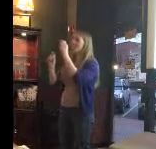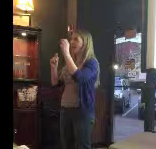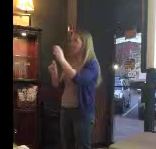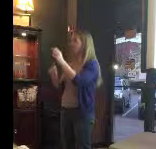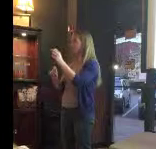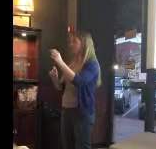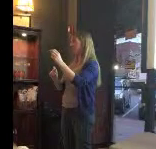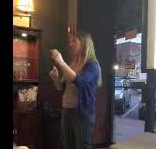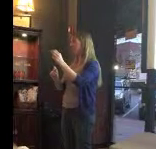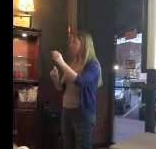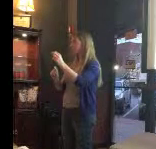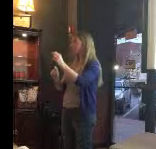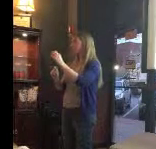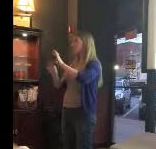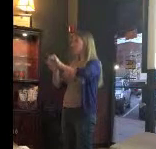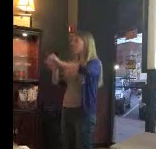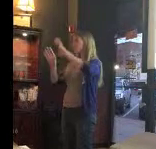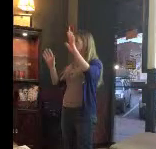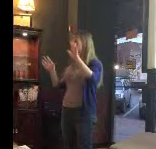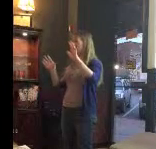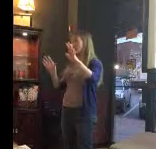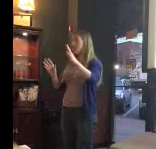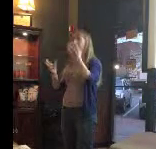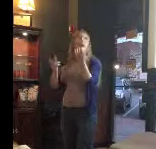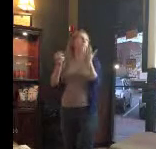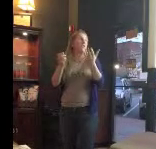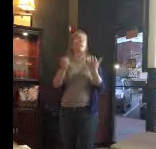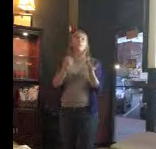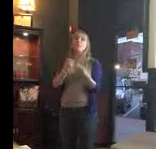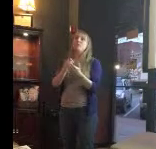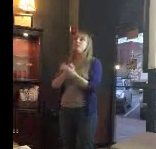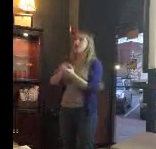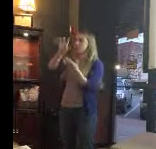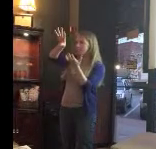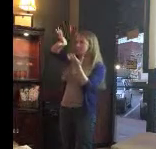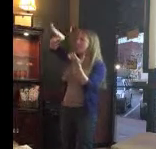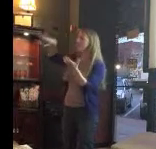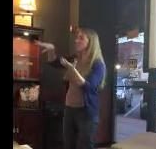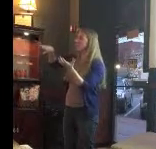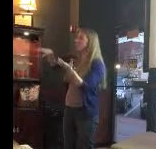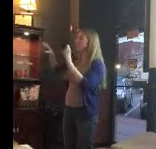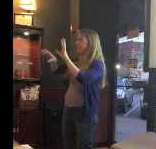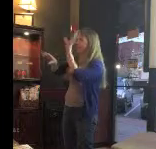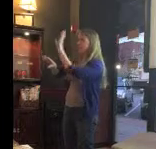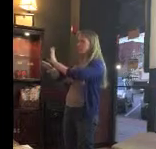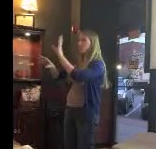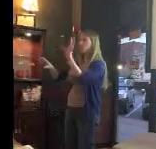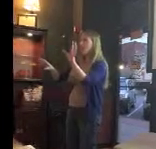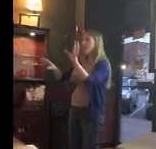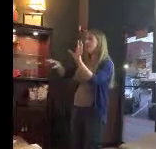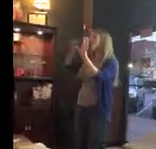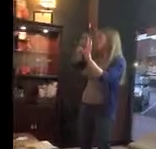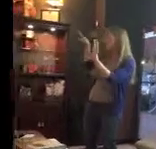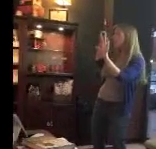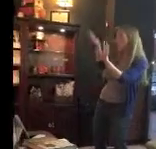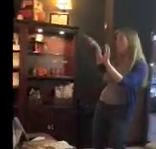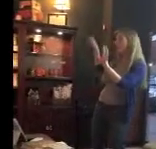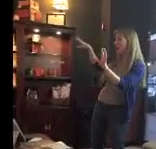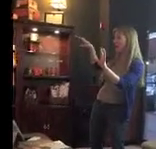have any missing data. Okay, so you have complete data, and then you go through and you say, okay, let's take out some data to make it match up with what I have. I know what should be happening